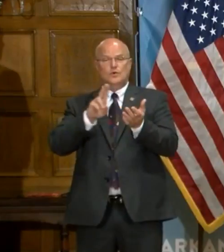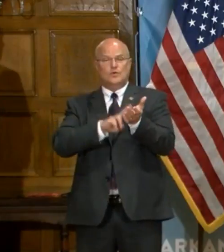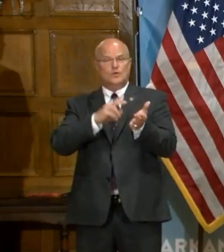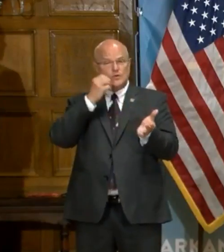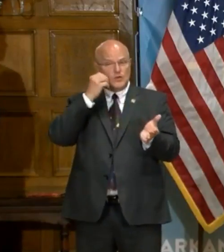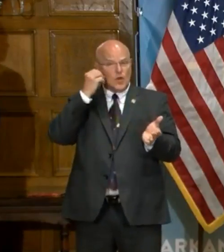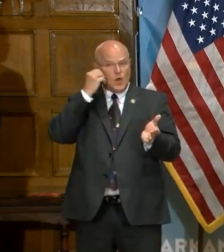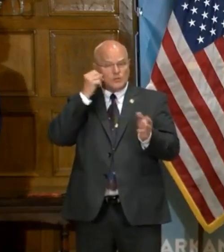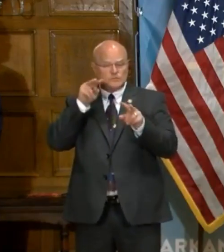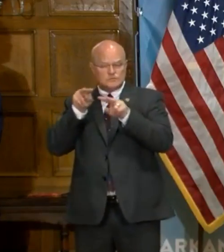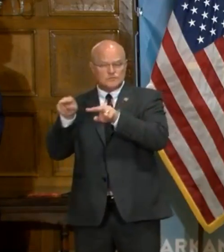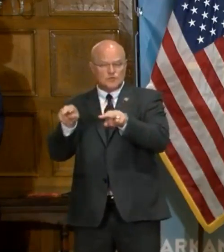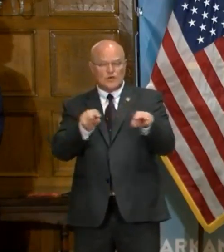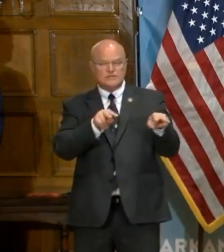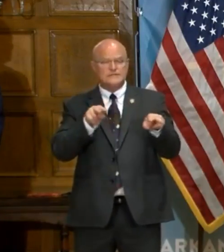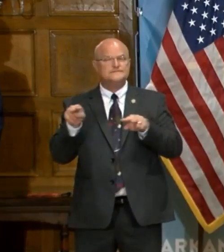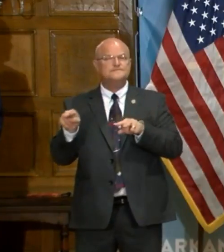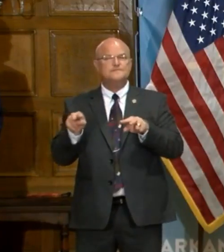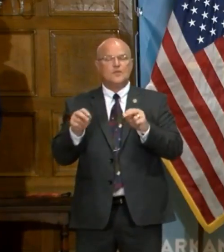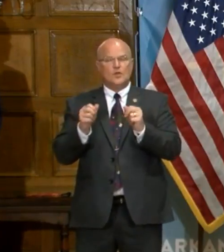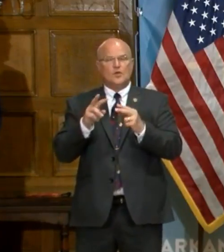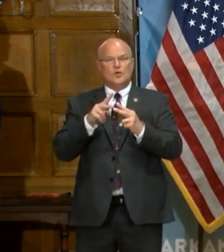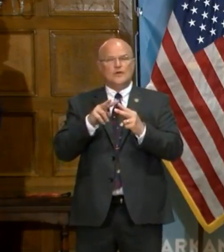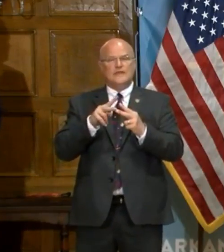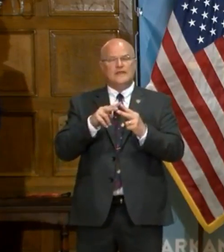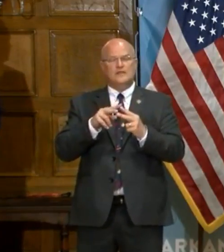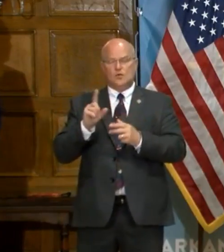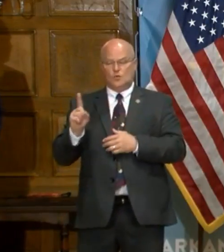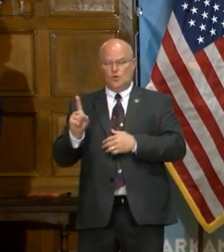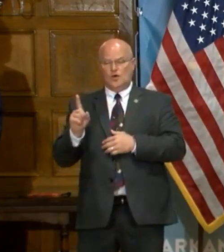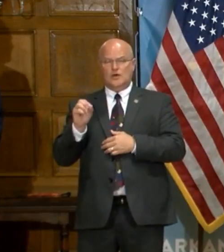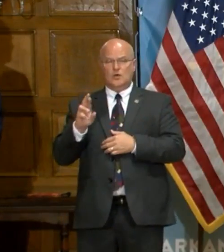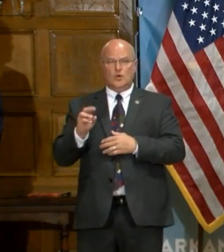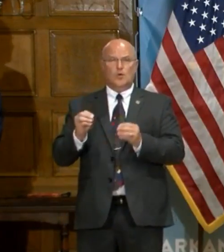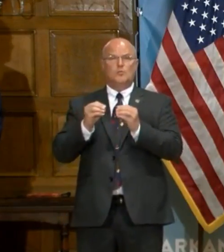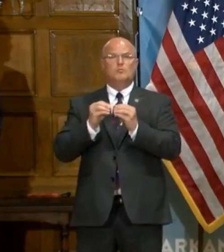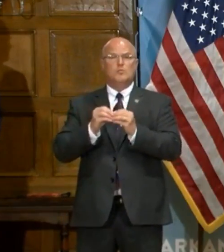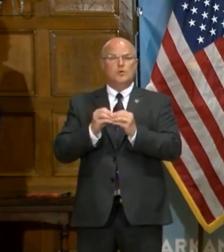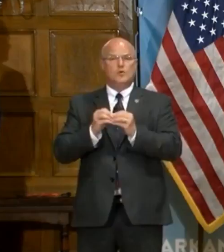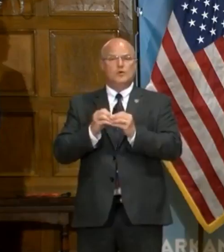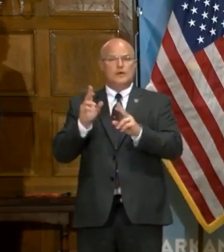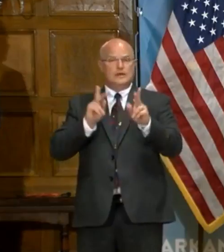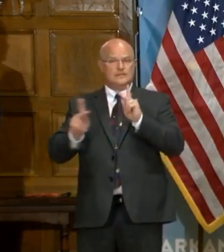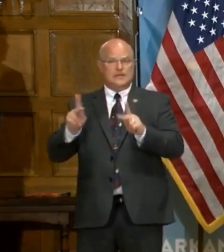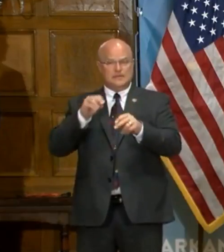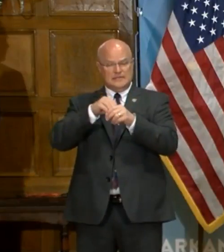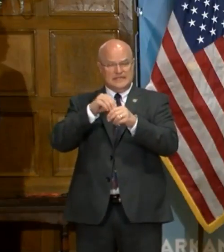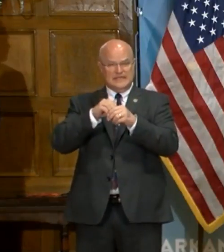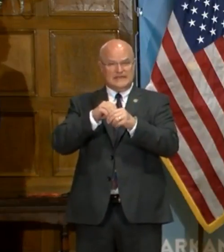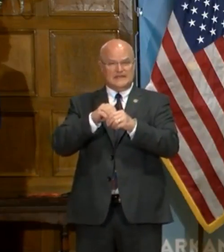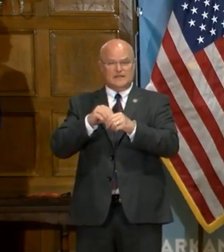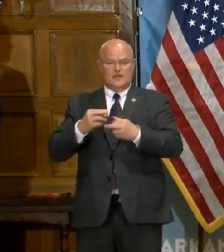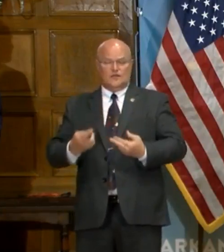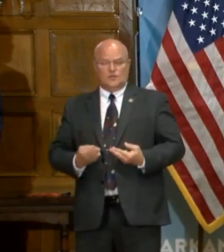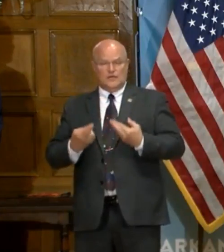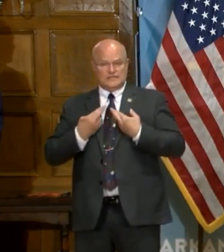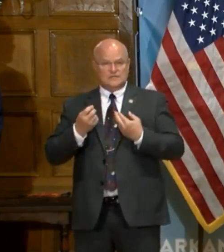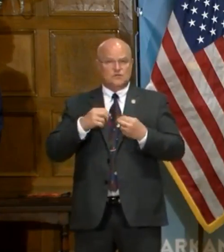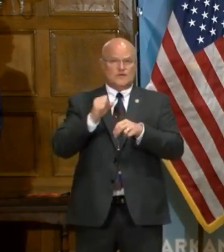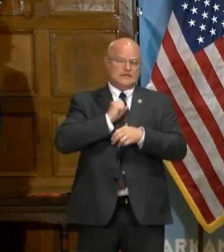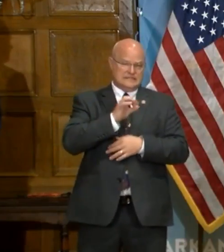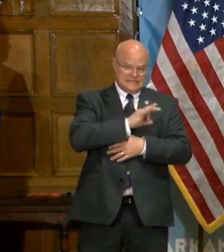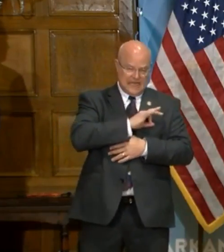currently following with either 1 or more cases amongst the residents or the